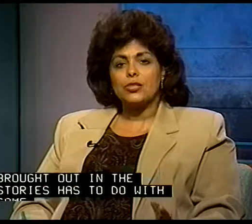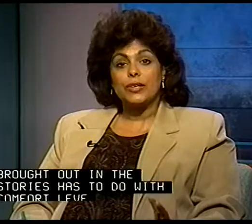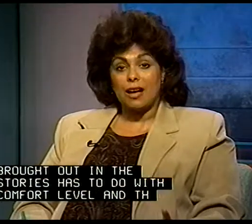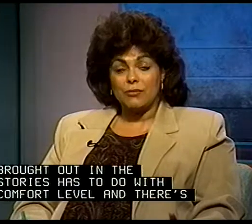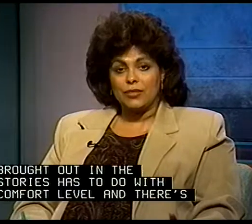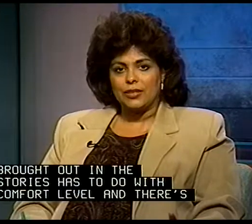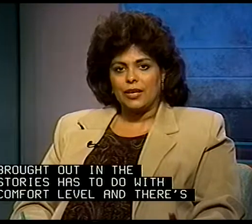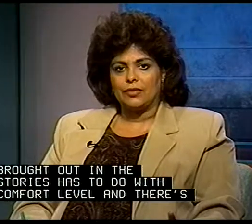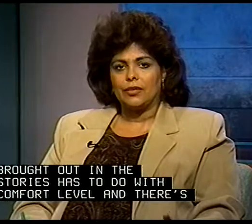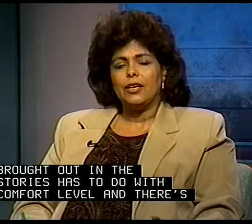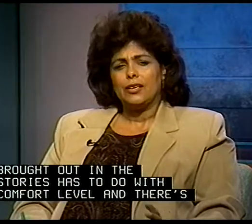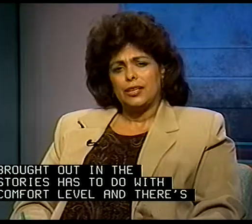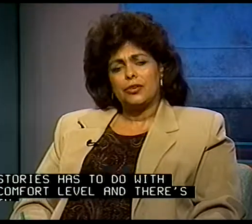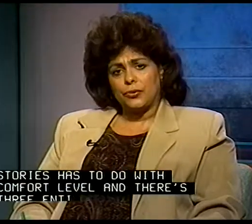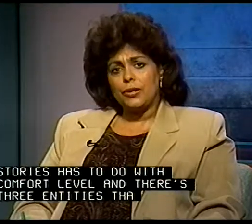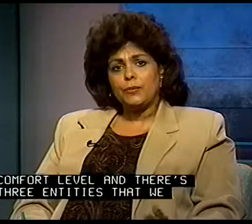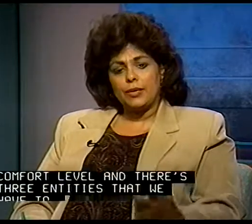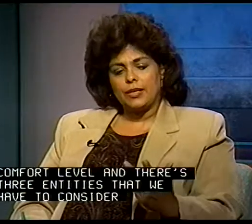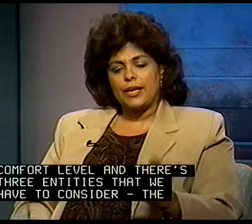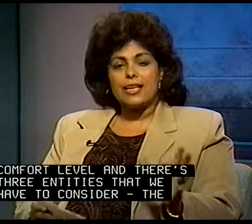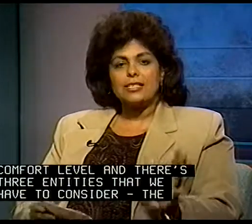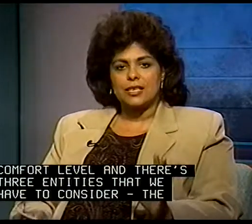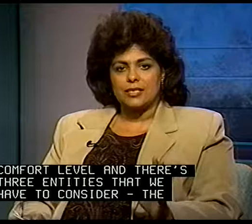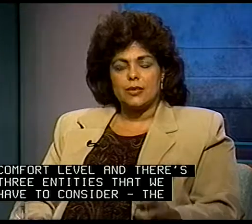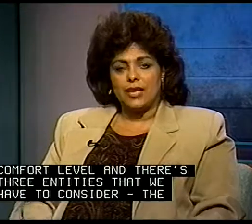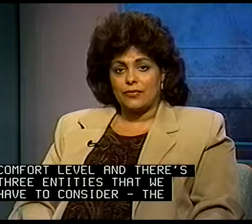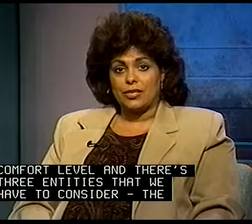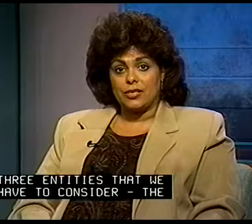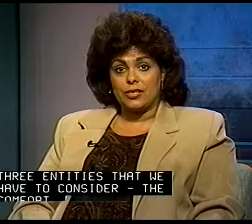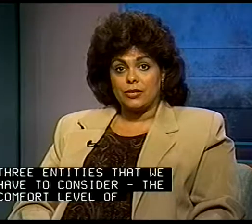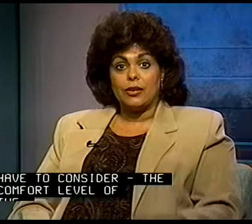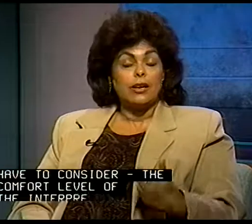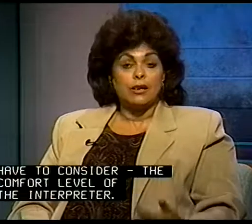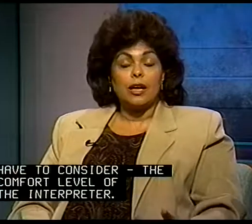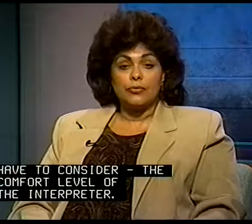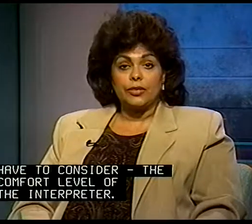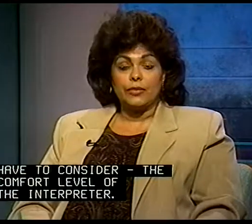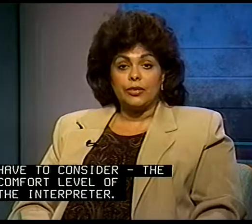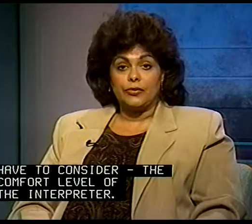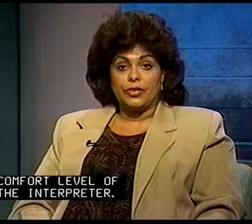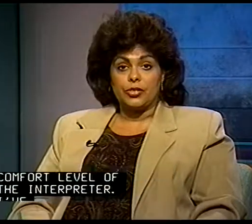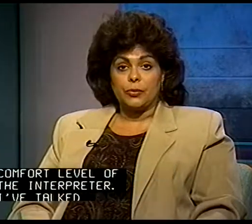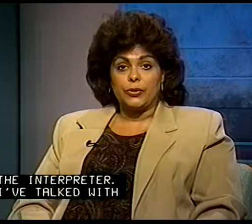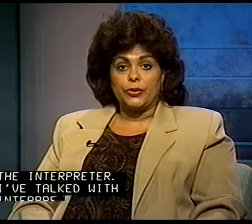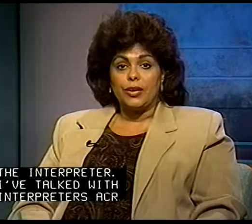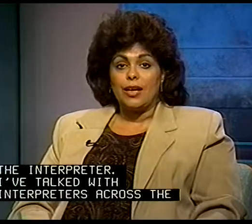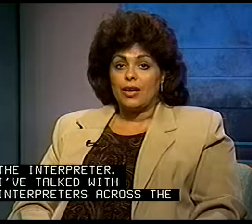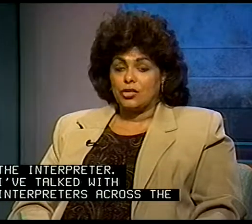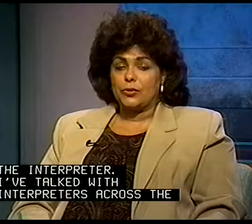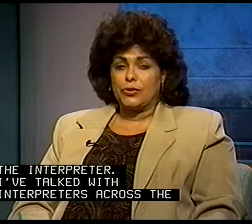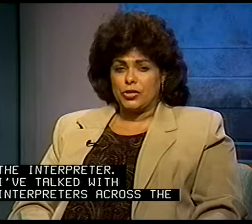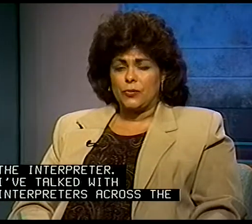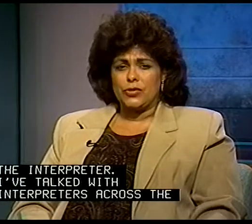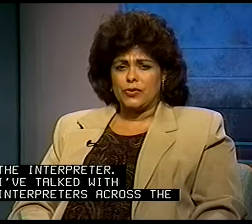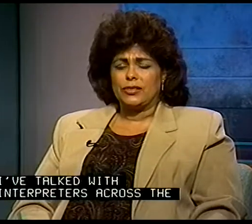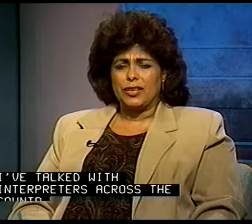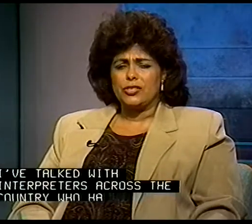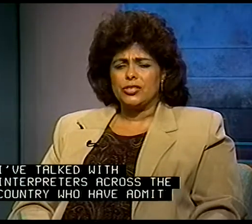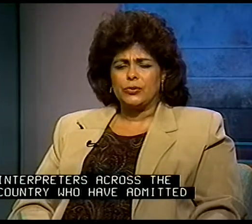with comfort level. And there are three entities that we have to consider. The comfort level of the interpreter. I've talked with interpreters around the country who